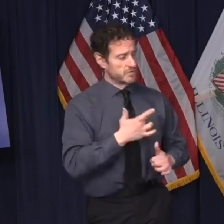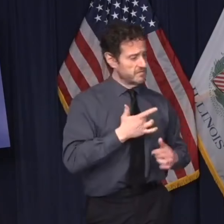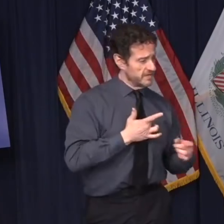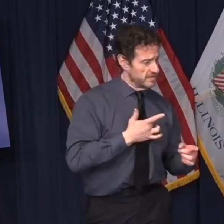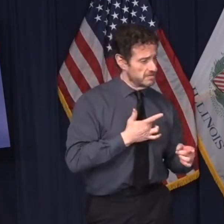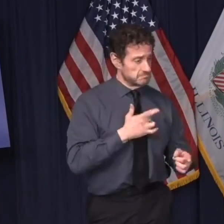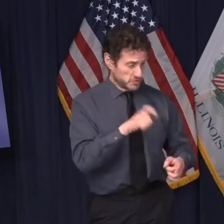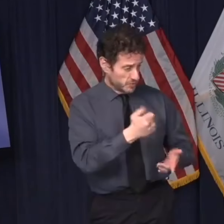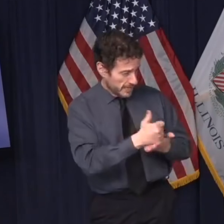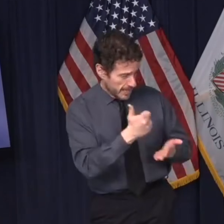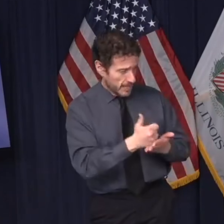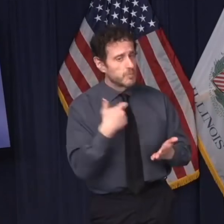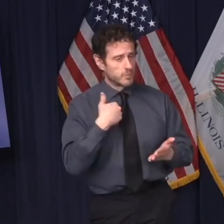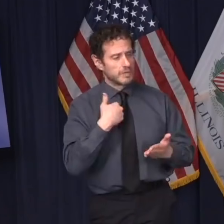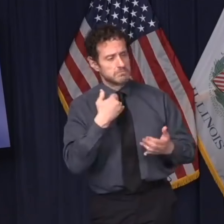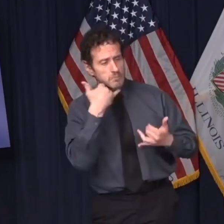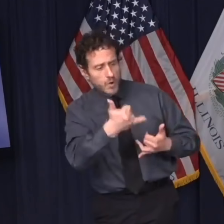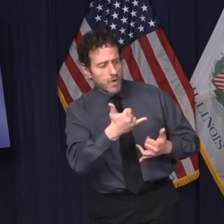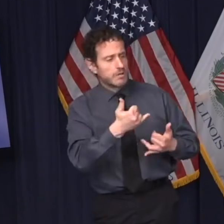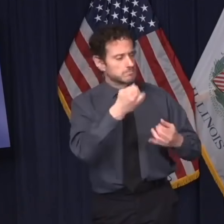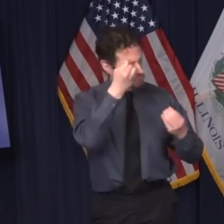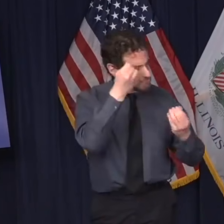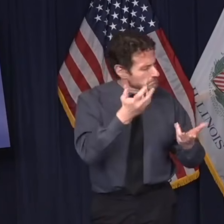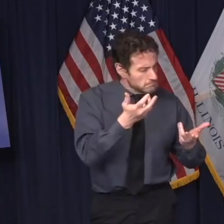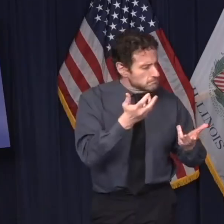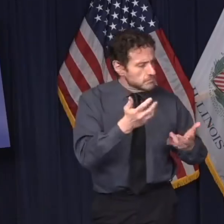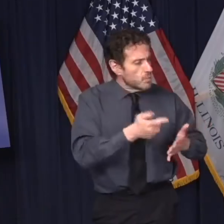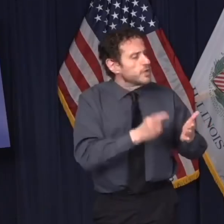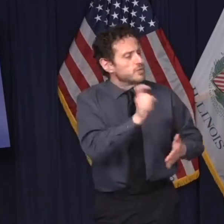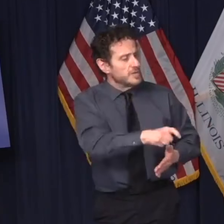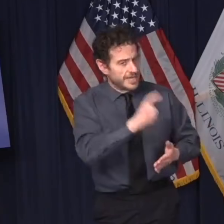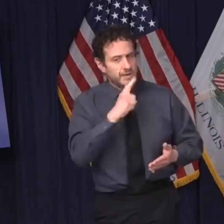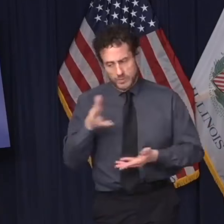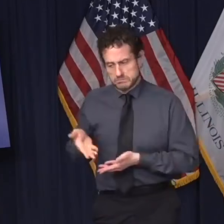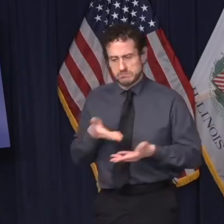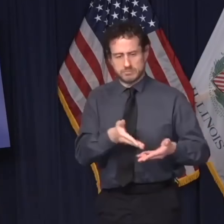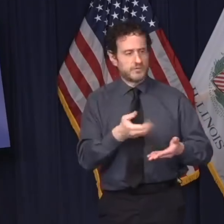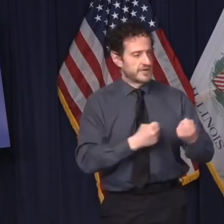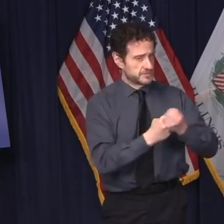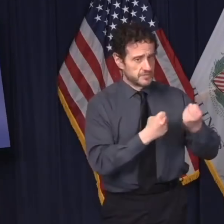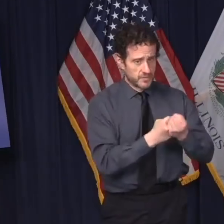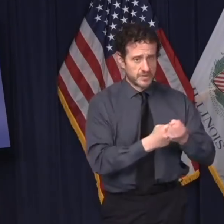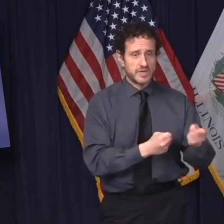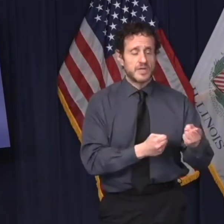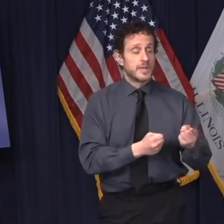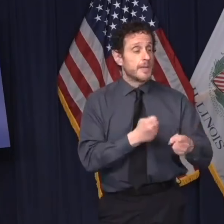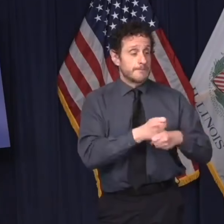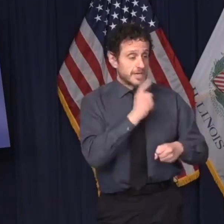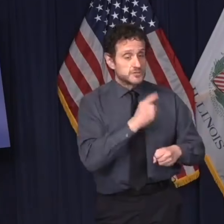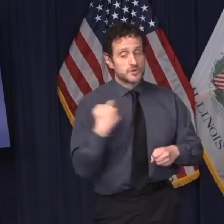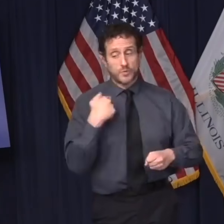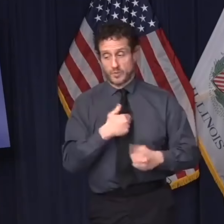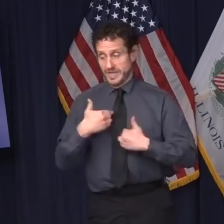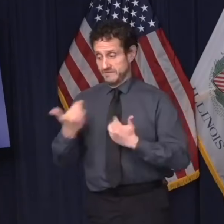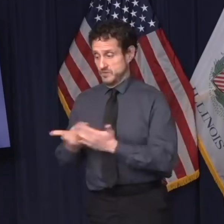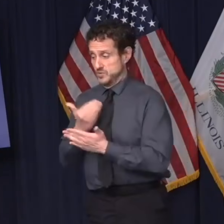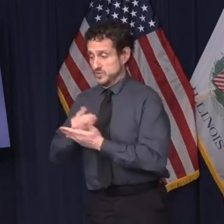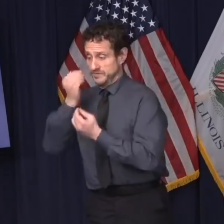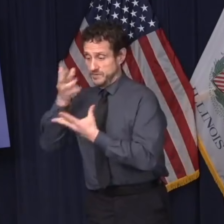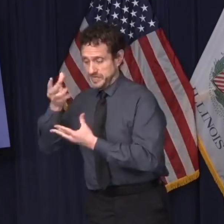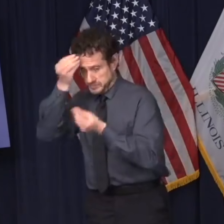may be required. We're making sure that they're employing the most up-to-date guidance and answering any questions that they may